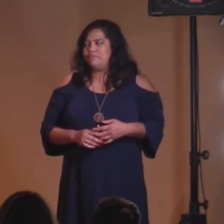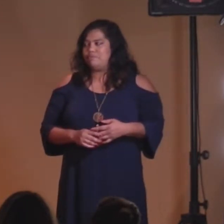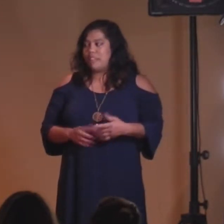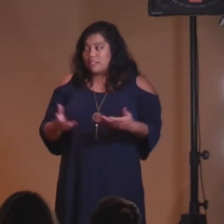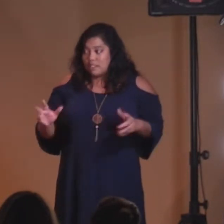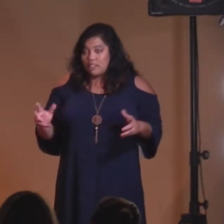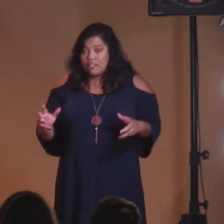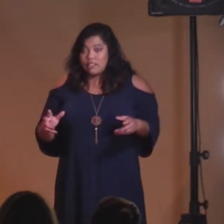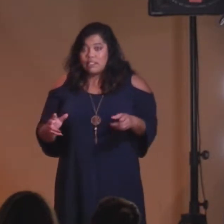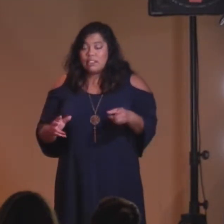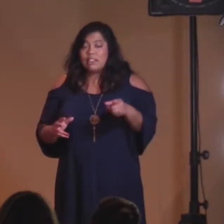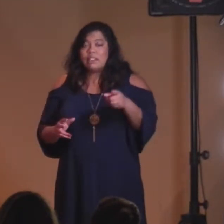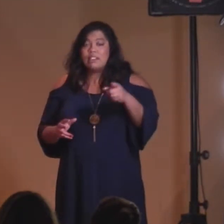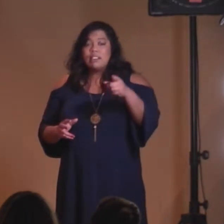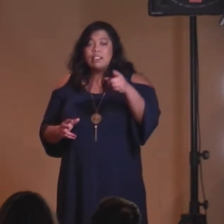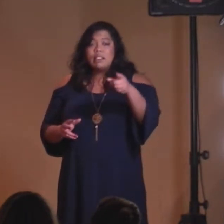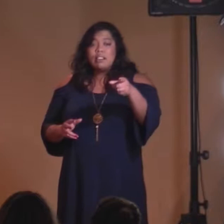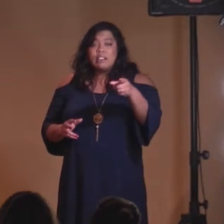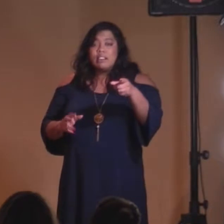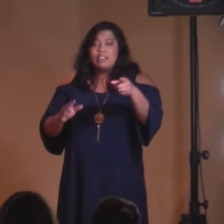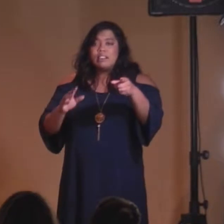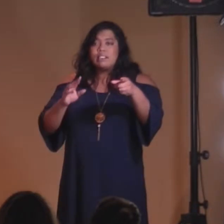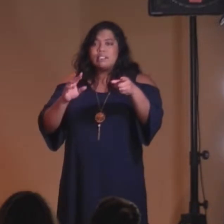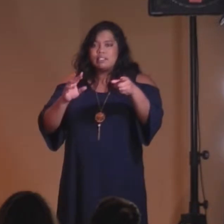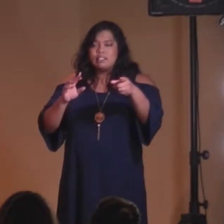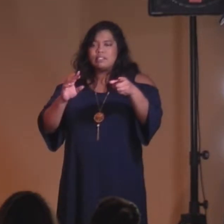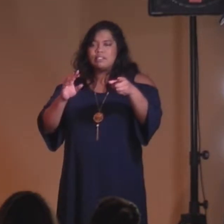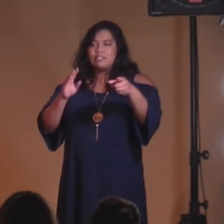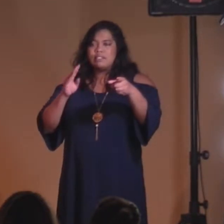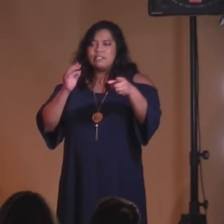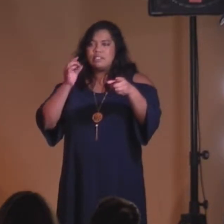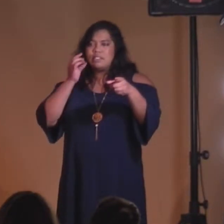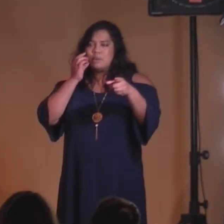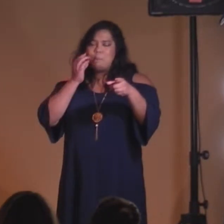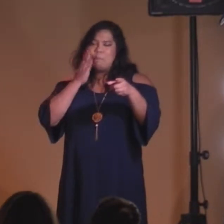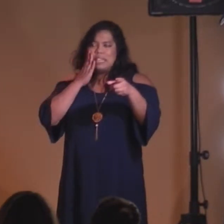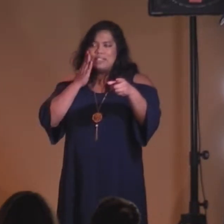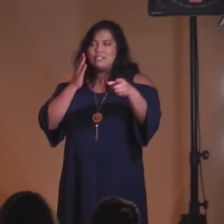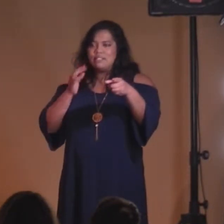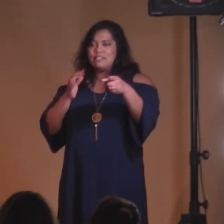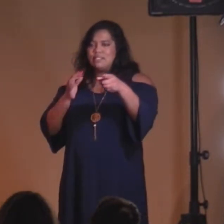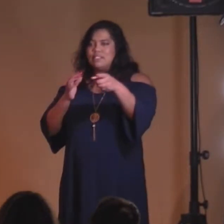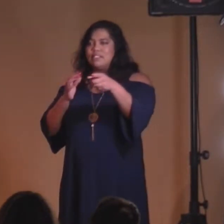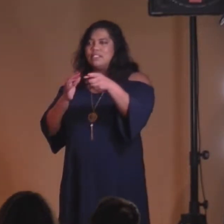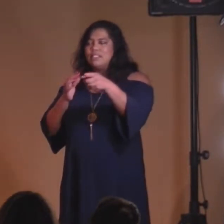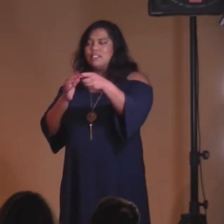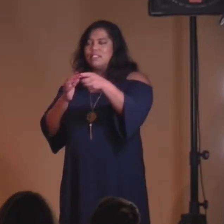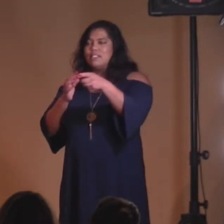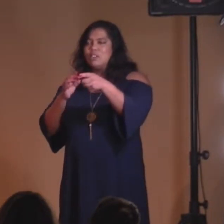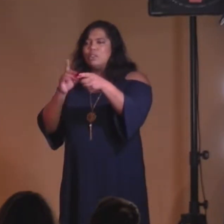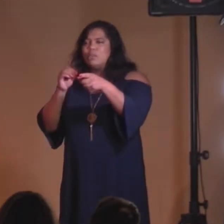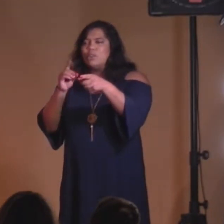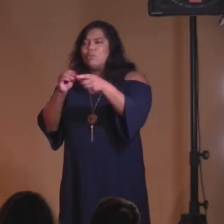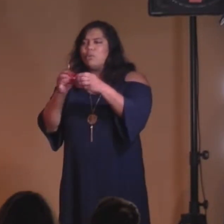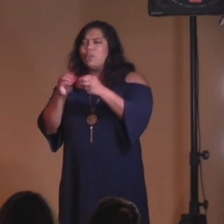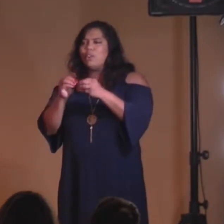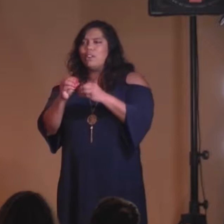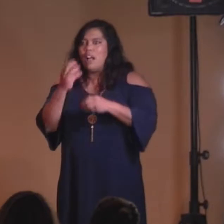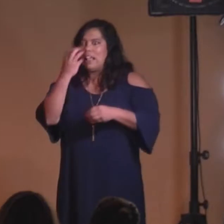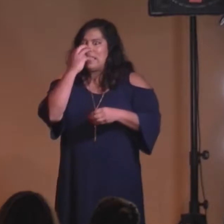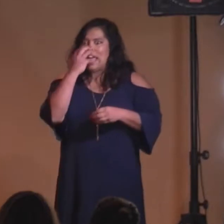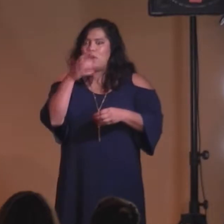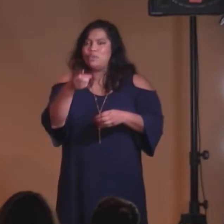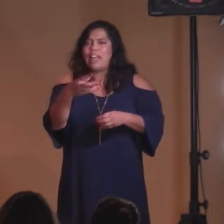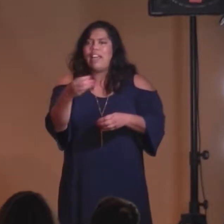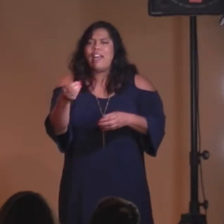That's it? Bees. Bees. Bees. Okay? Cats. One more. Rejection. Clowns. Rejection.